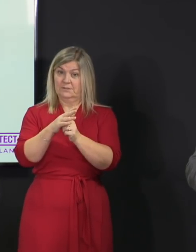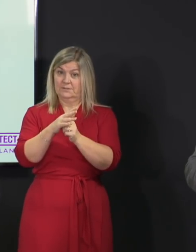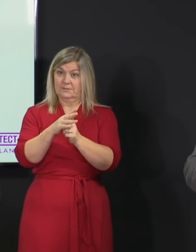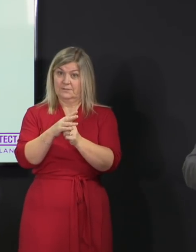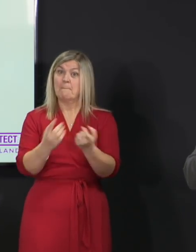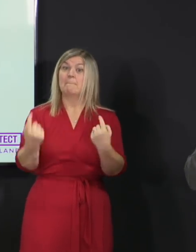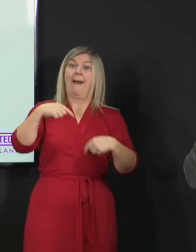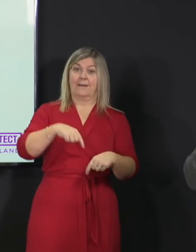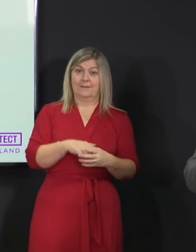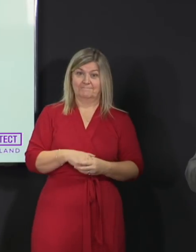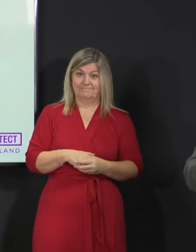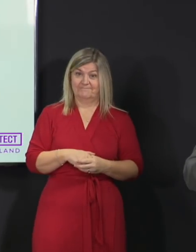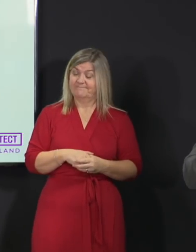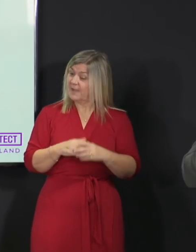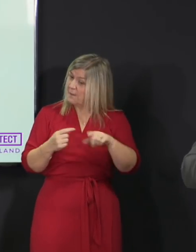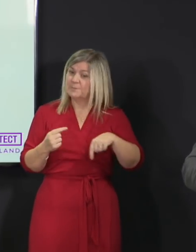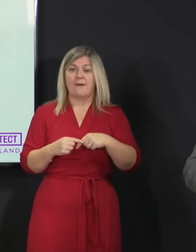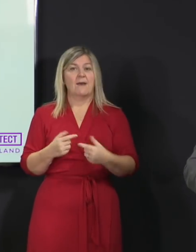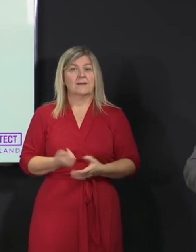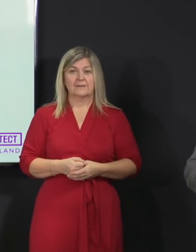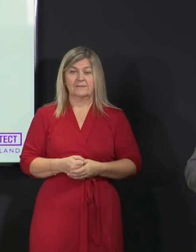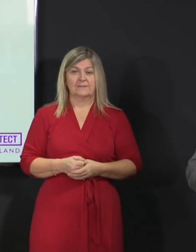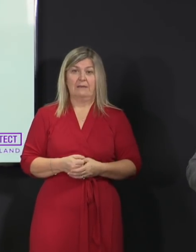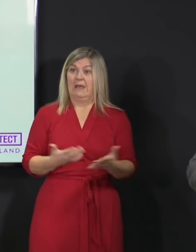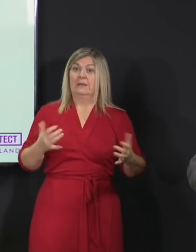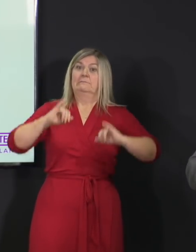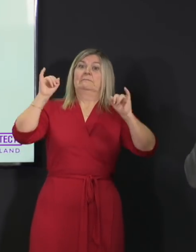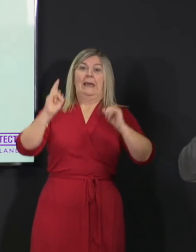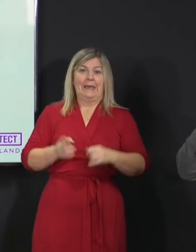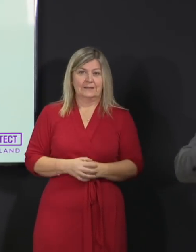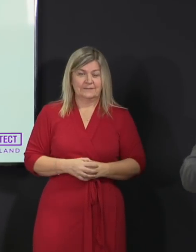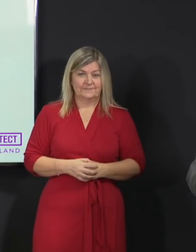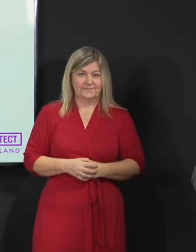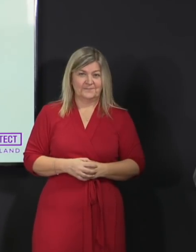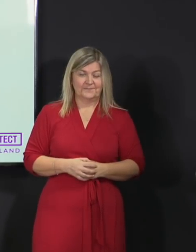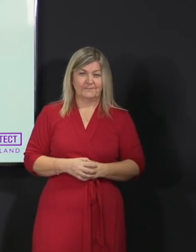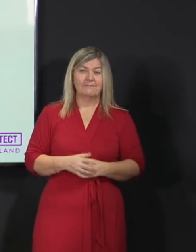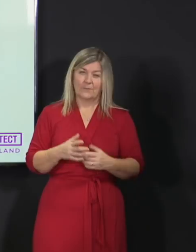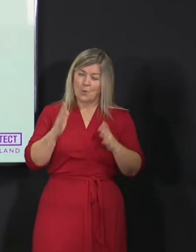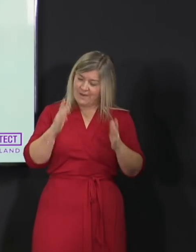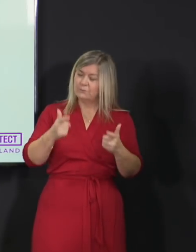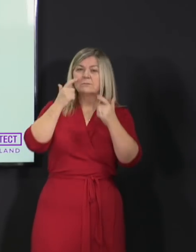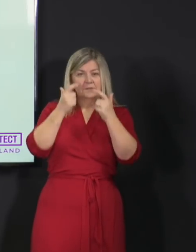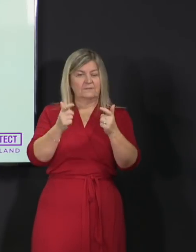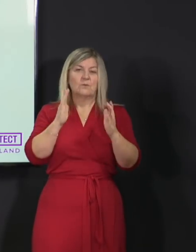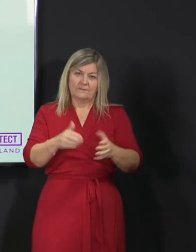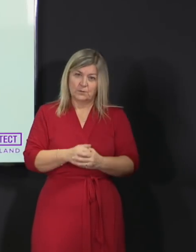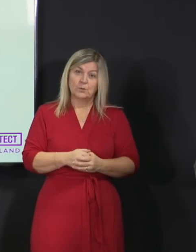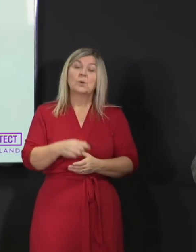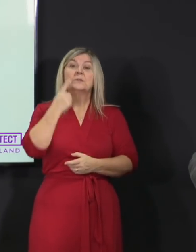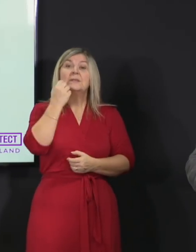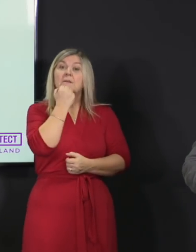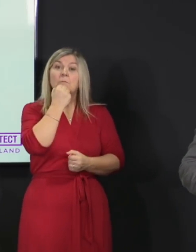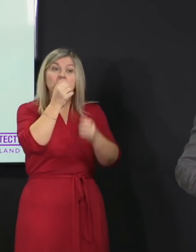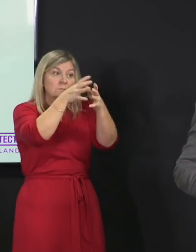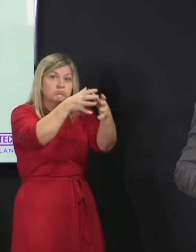right that we adopt a cautious approach at all times. When you start to see rising numbers in any one area, particularly associated